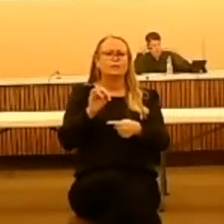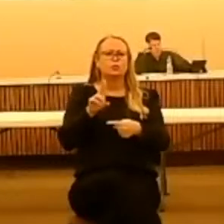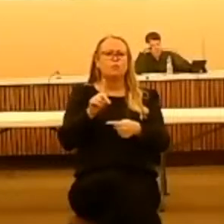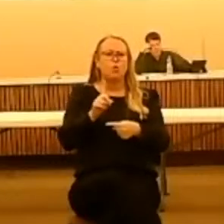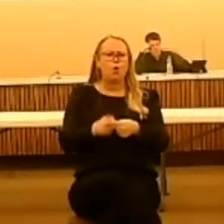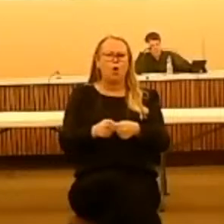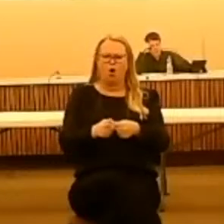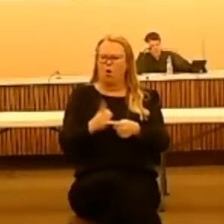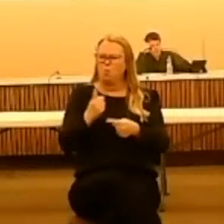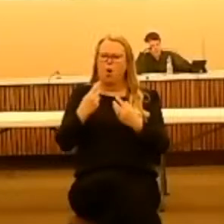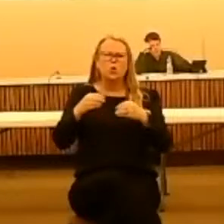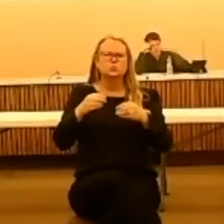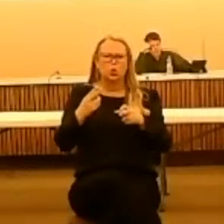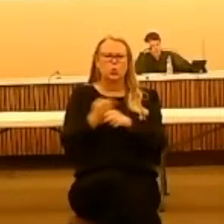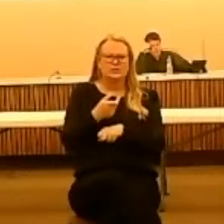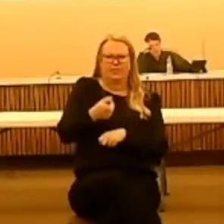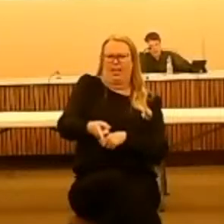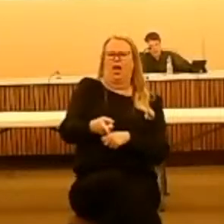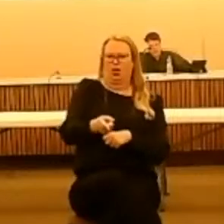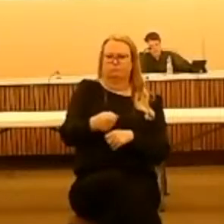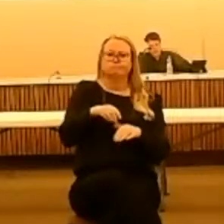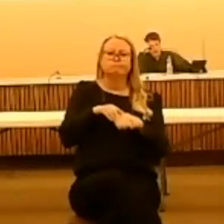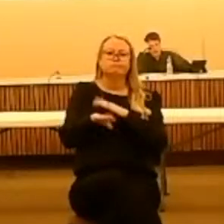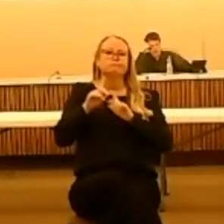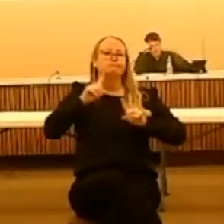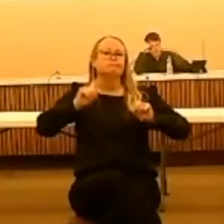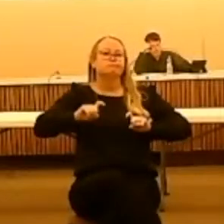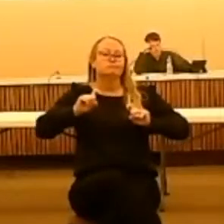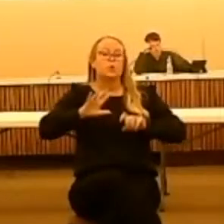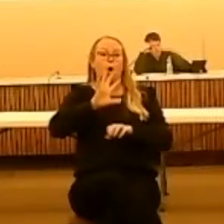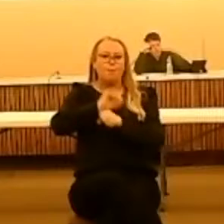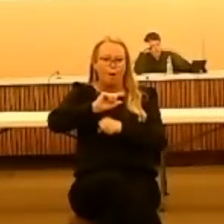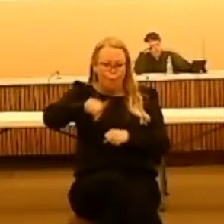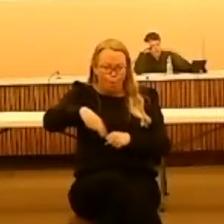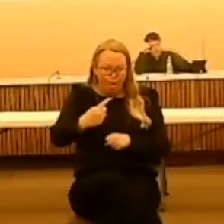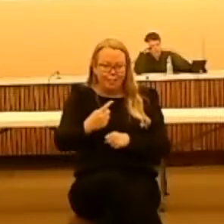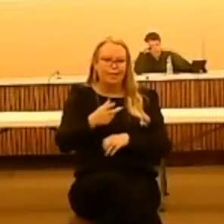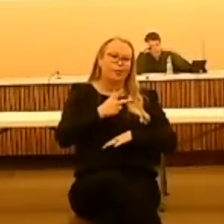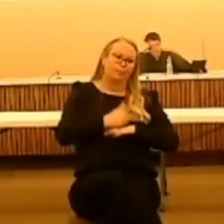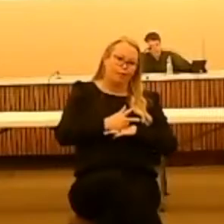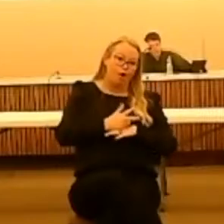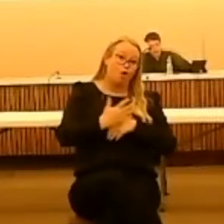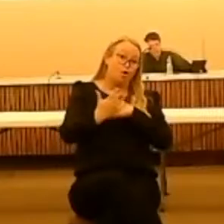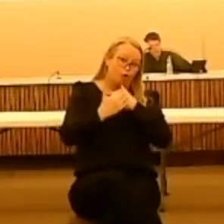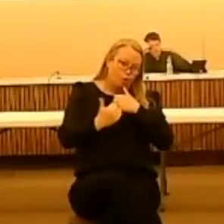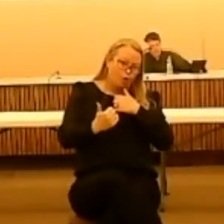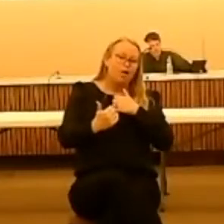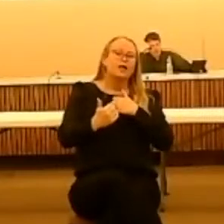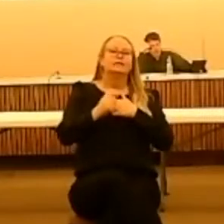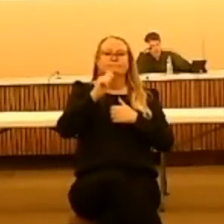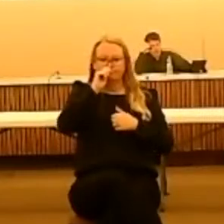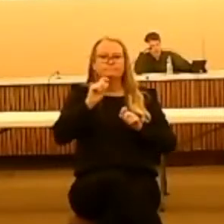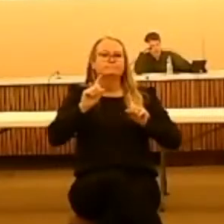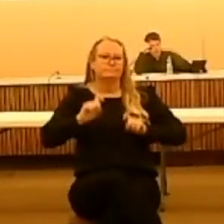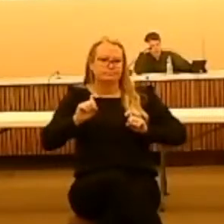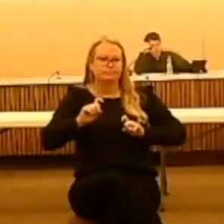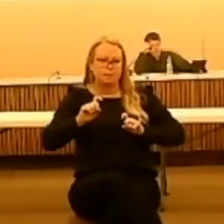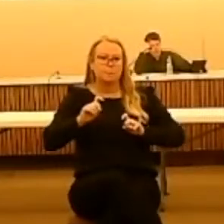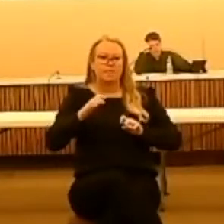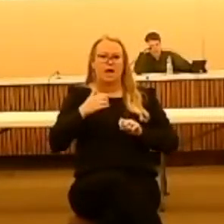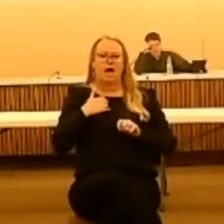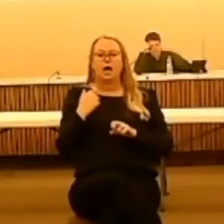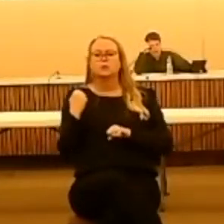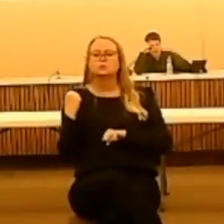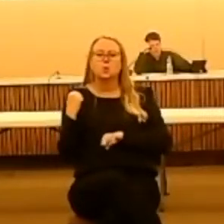the shop fronts existing there. And again, those would be by appointment only. And I was over there today, and there are